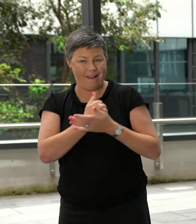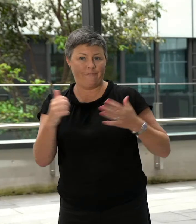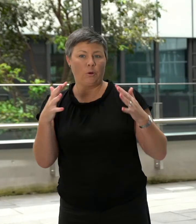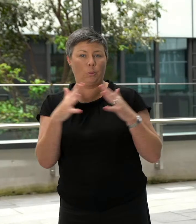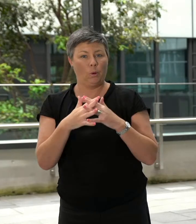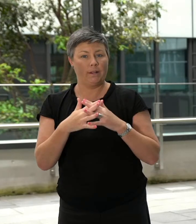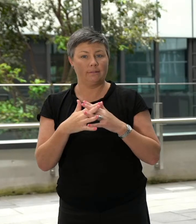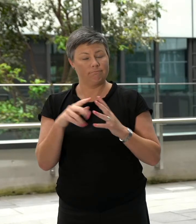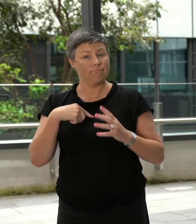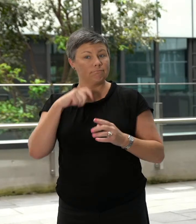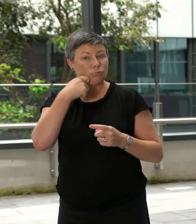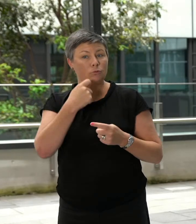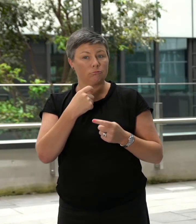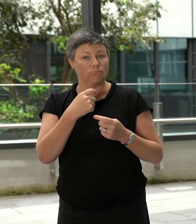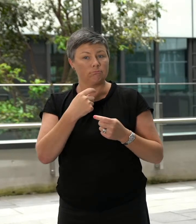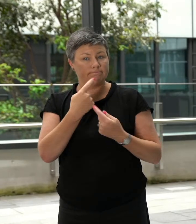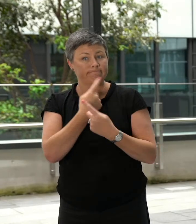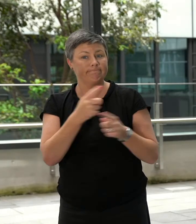will do.